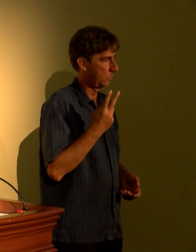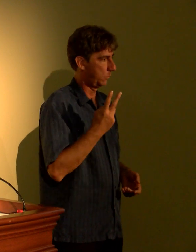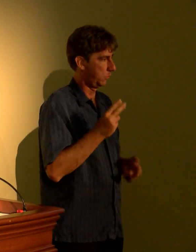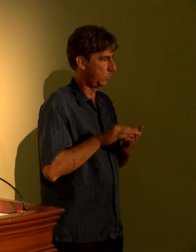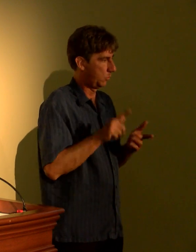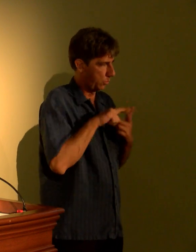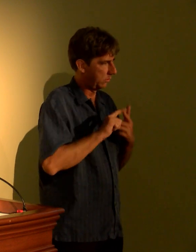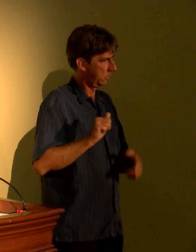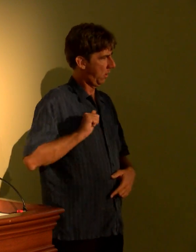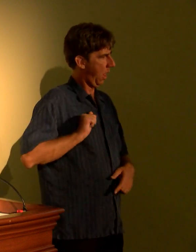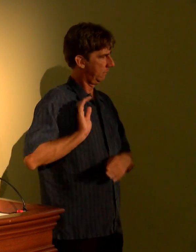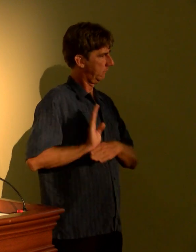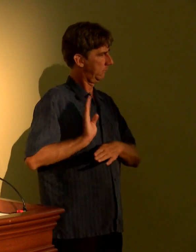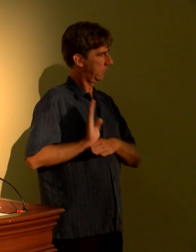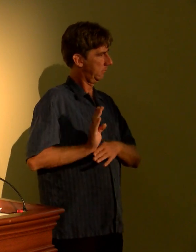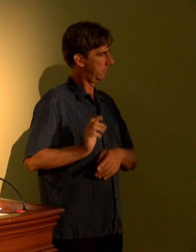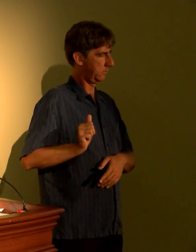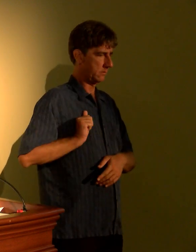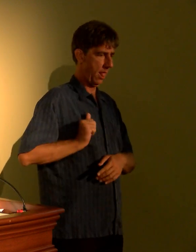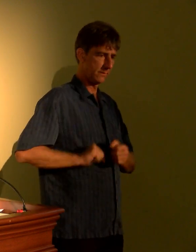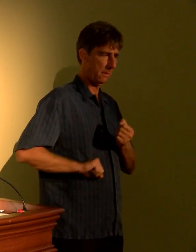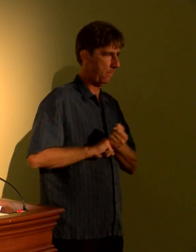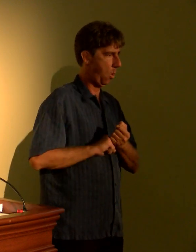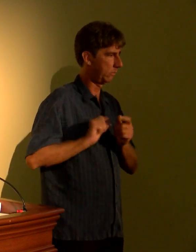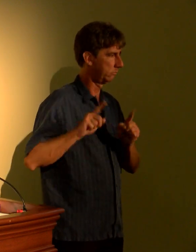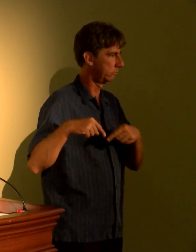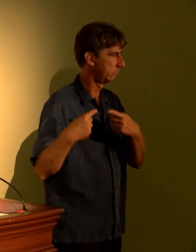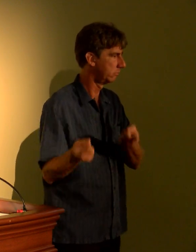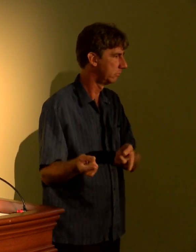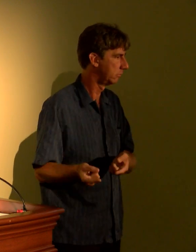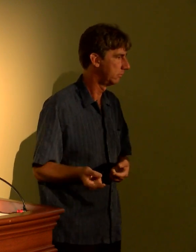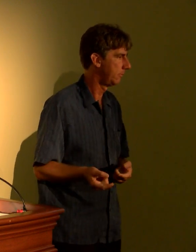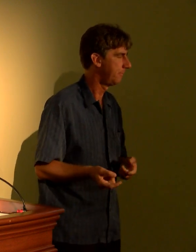had been self-supporting prior to going there. But he enrolls